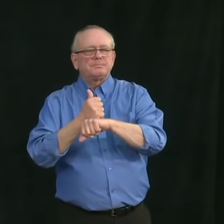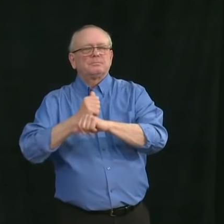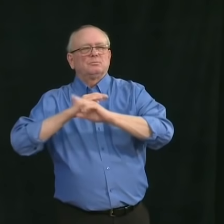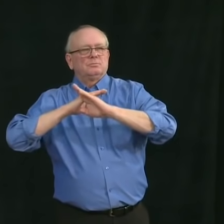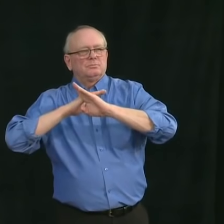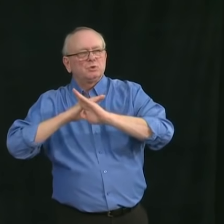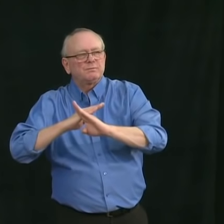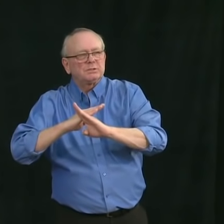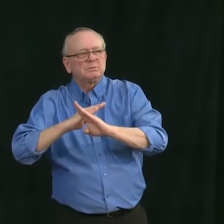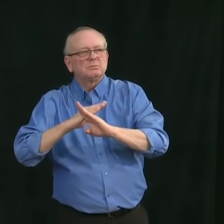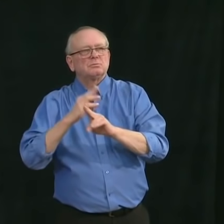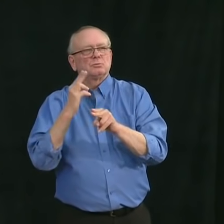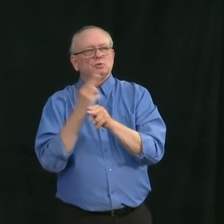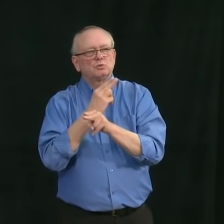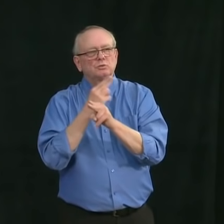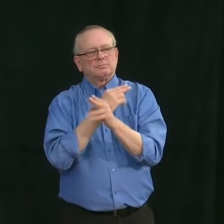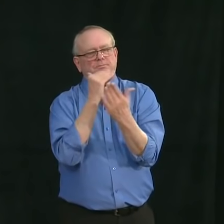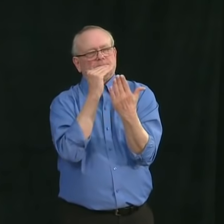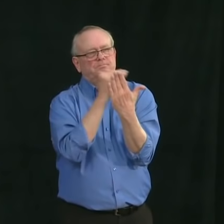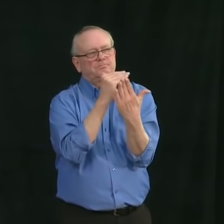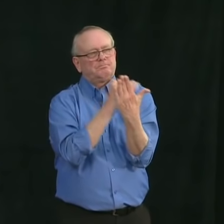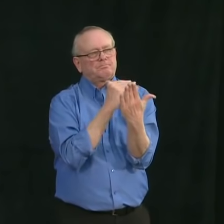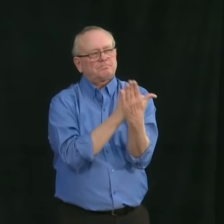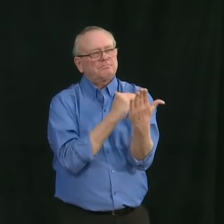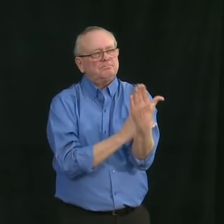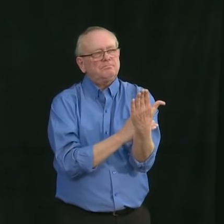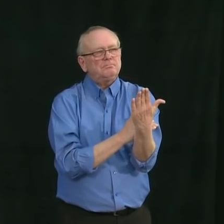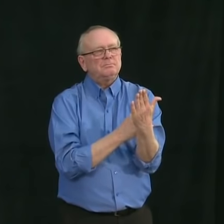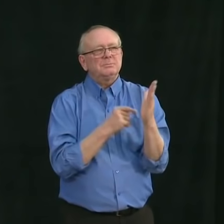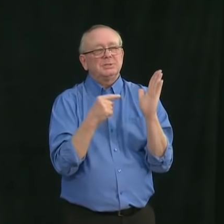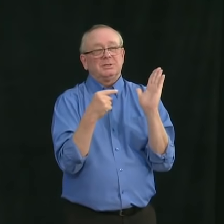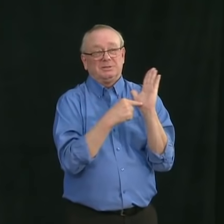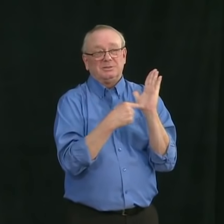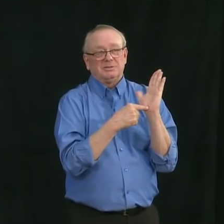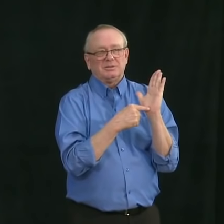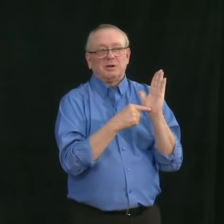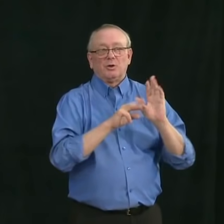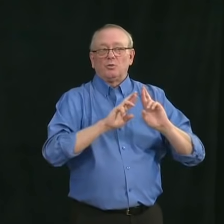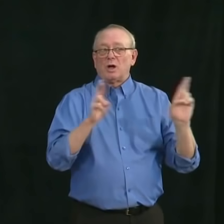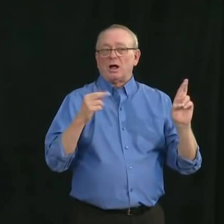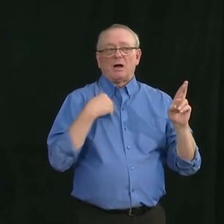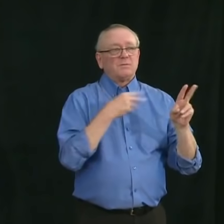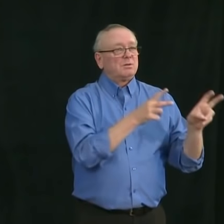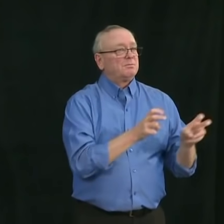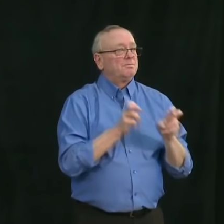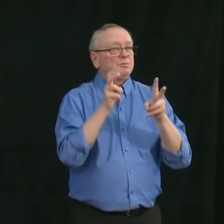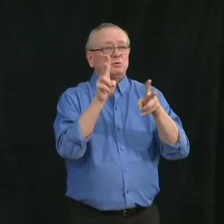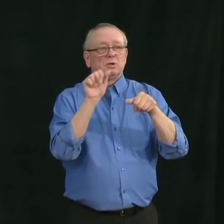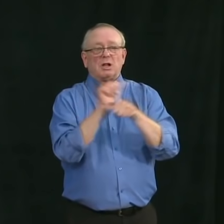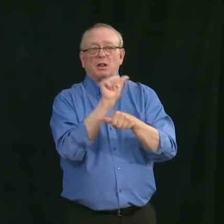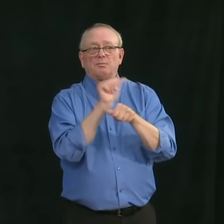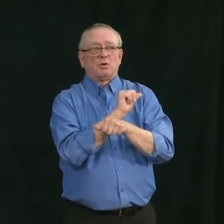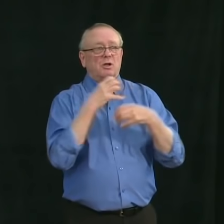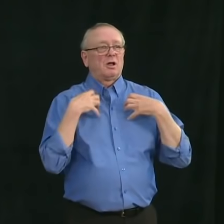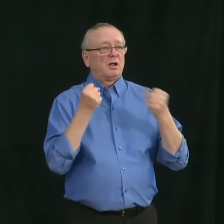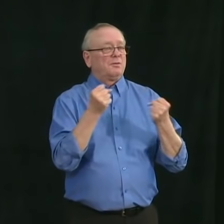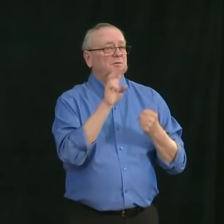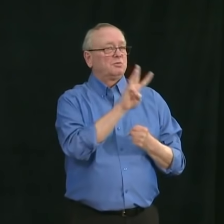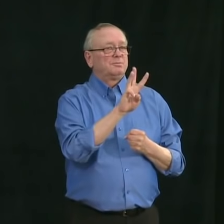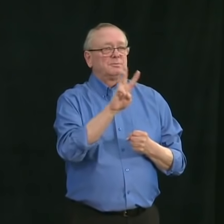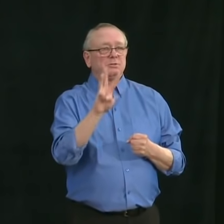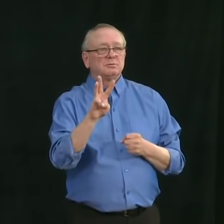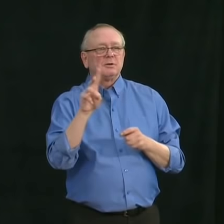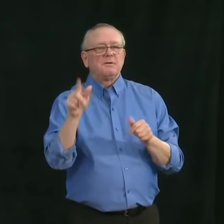workplace guidance for non-healthcare workplaces that's available on the Alberta Health website to make sure that all their employees